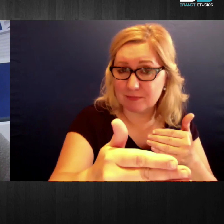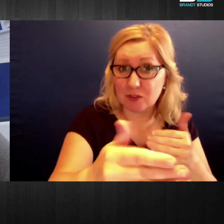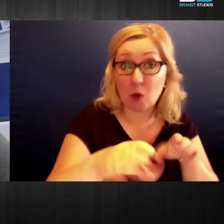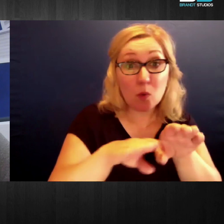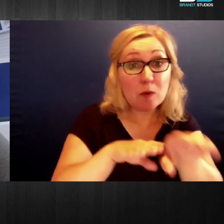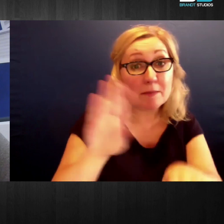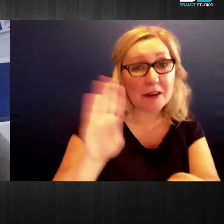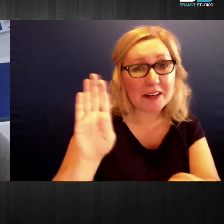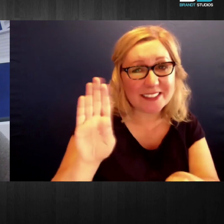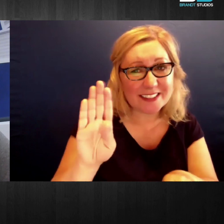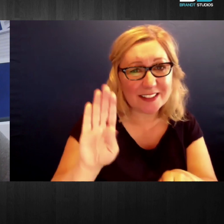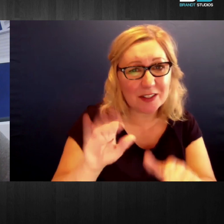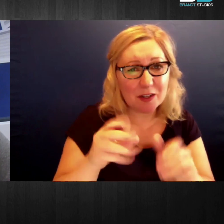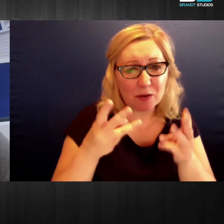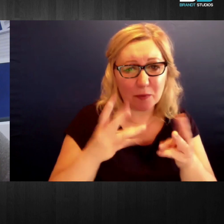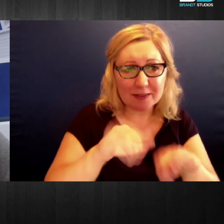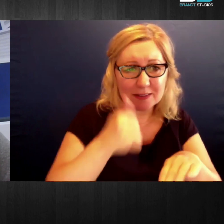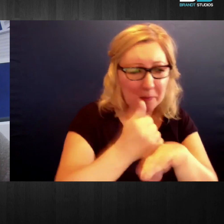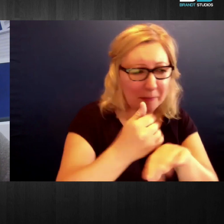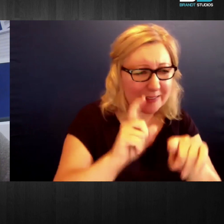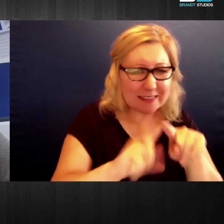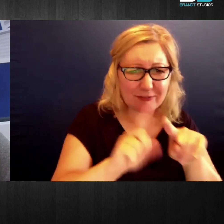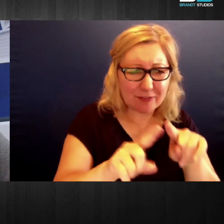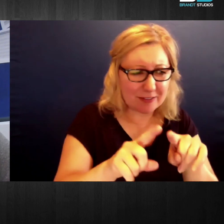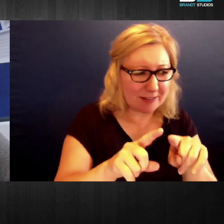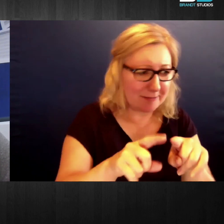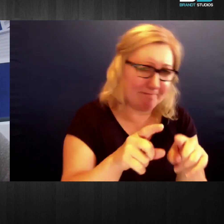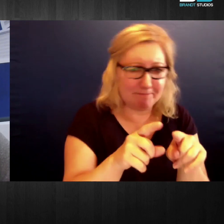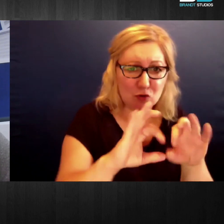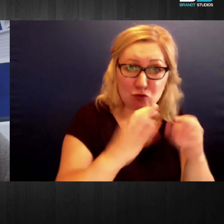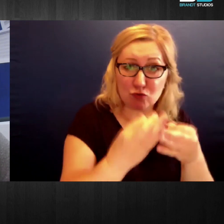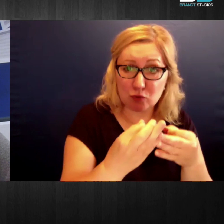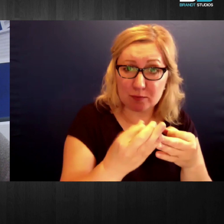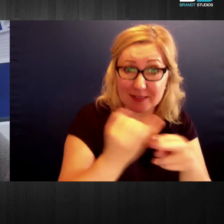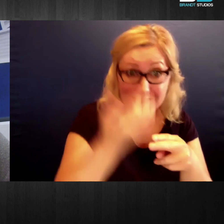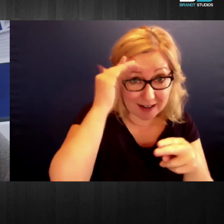different places around Ireland. But with everything that hit with